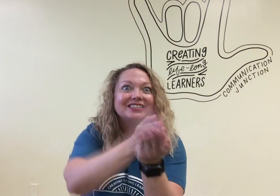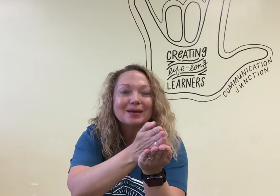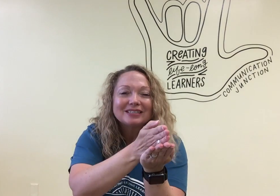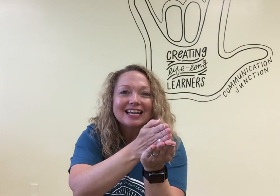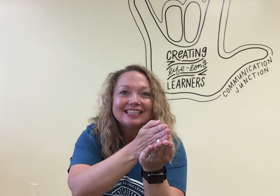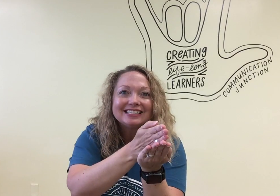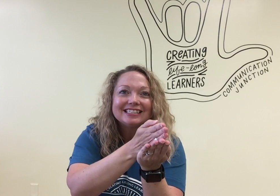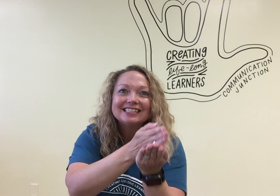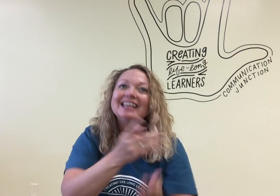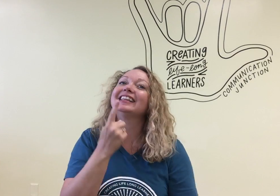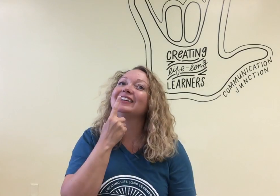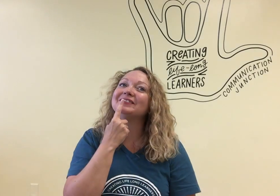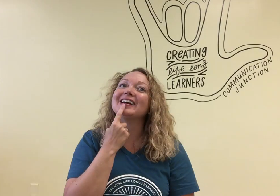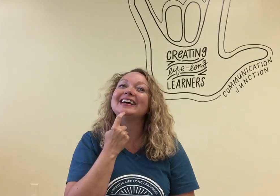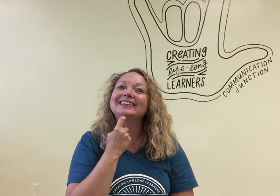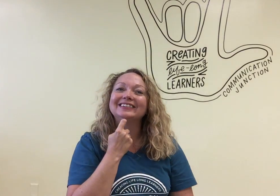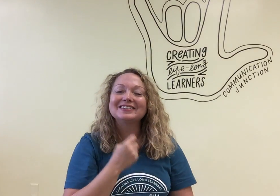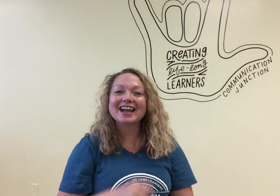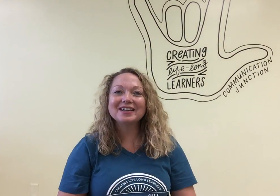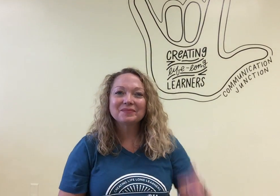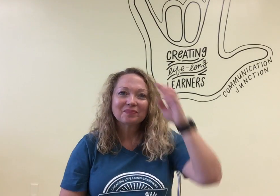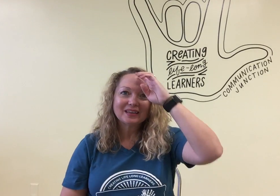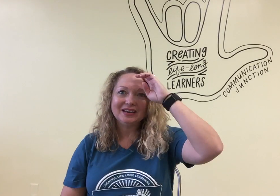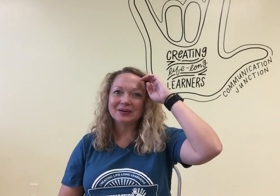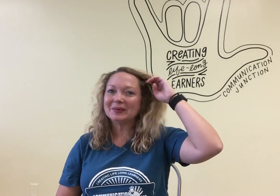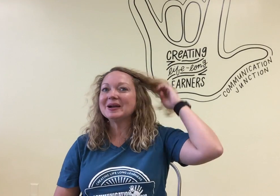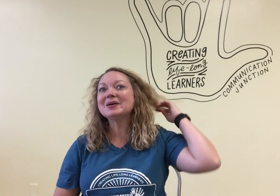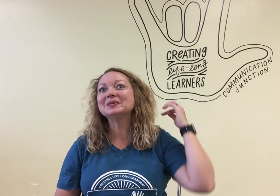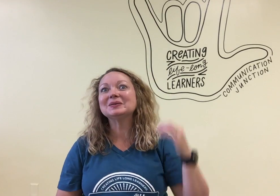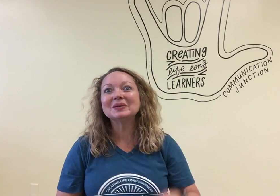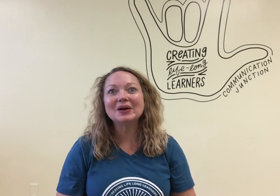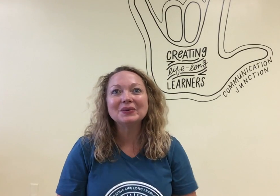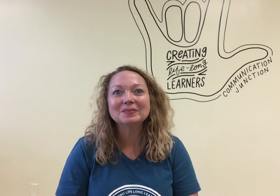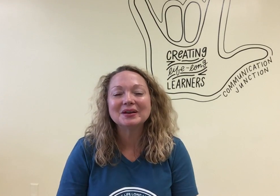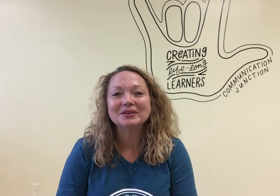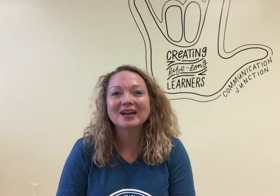stop signs, and then red, okay? Here we go, do it along with me. Are you ready?